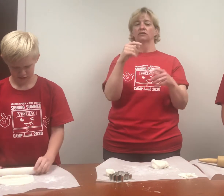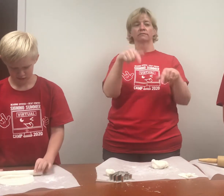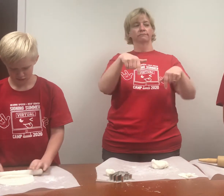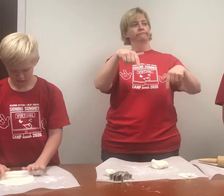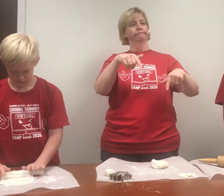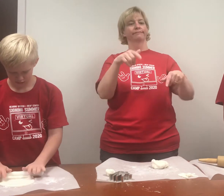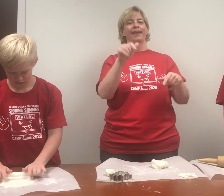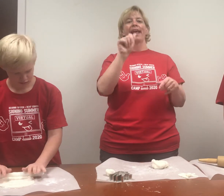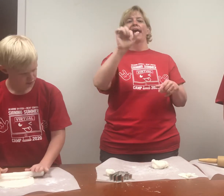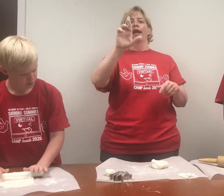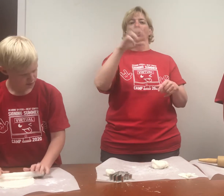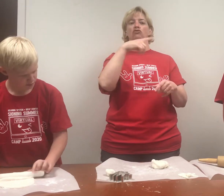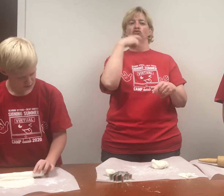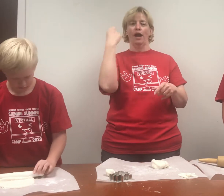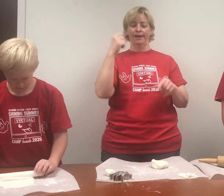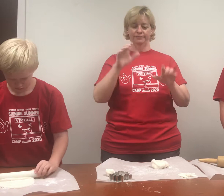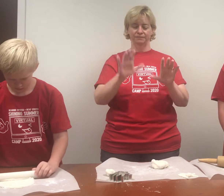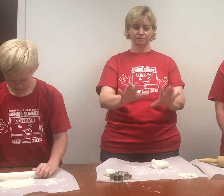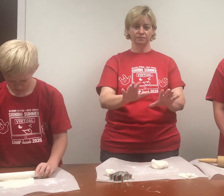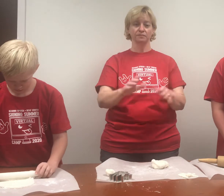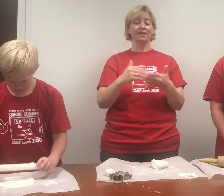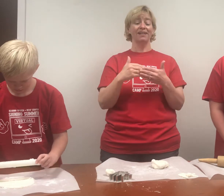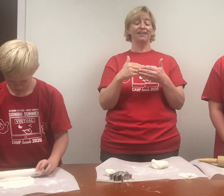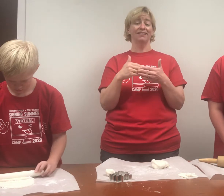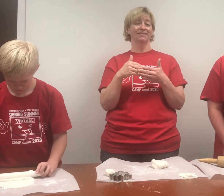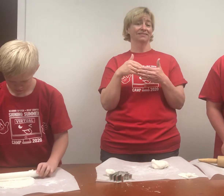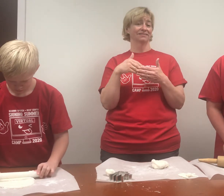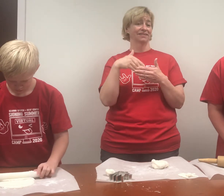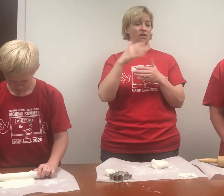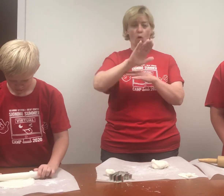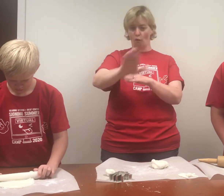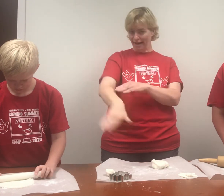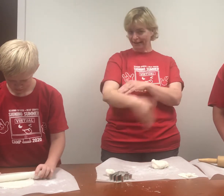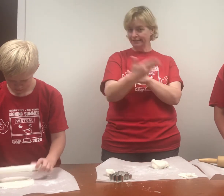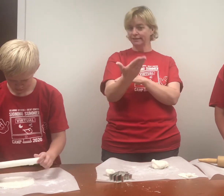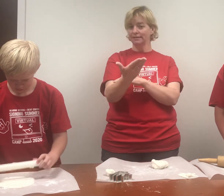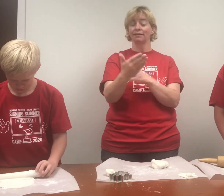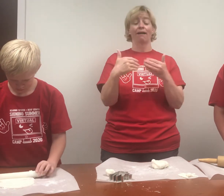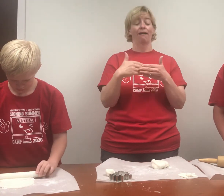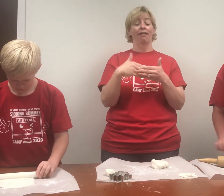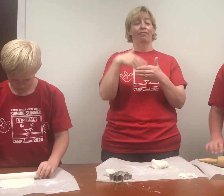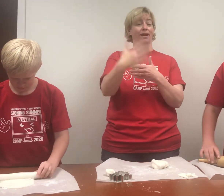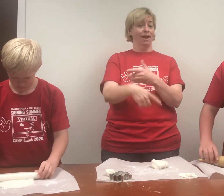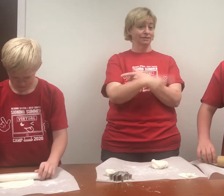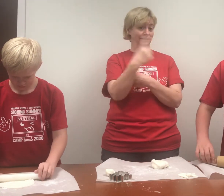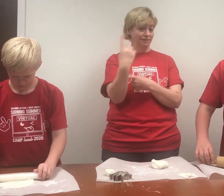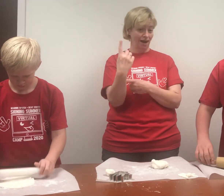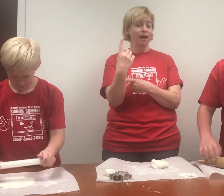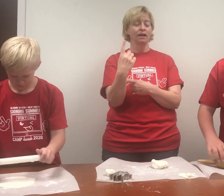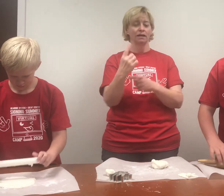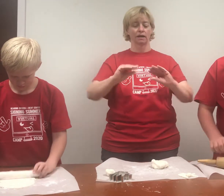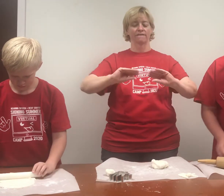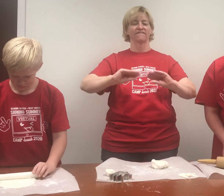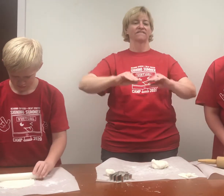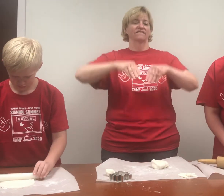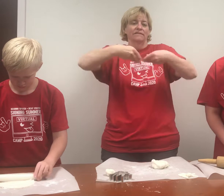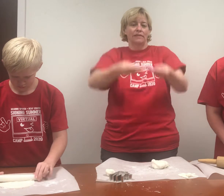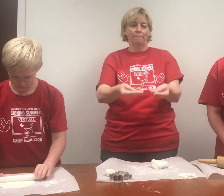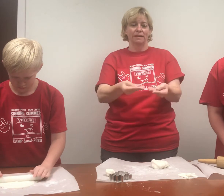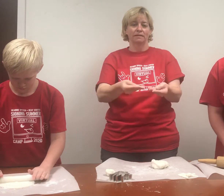there overnight and dry out. It air dries overnight, and then the next day you're going to